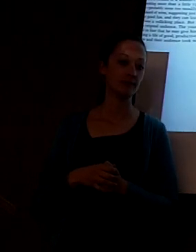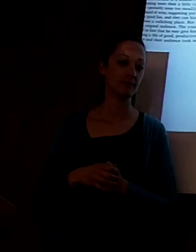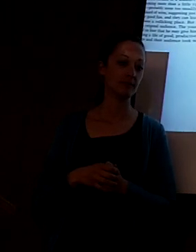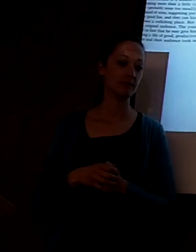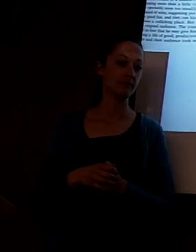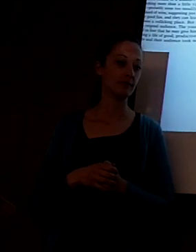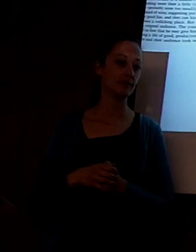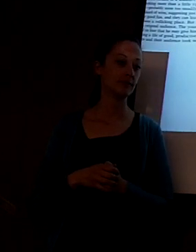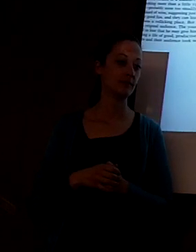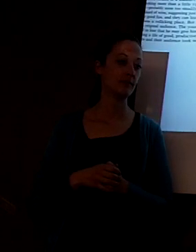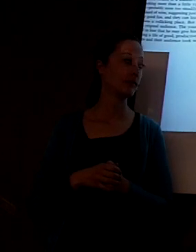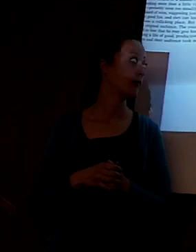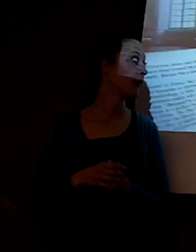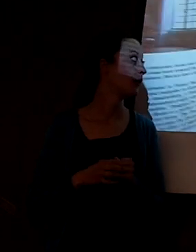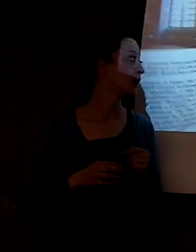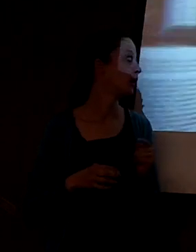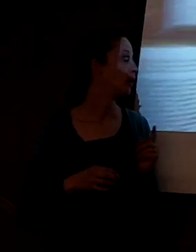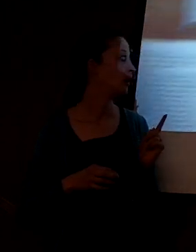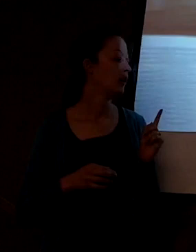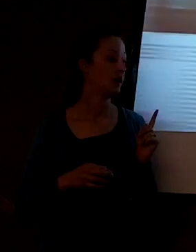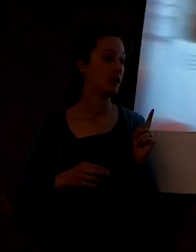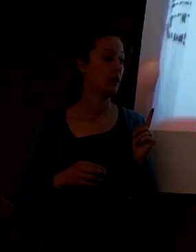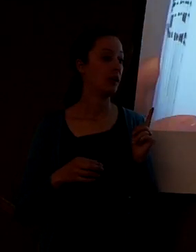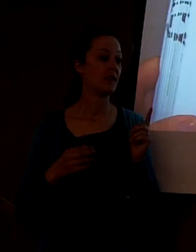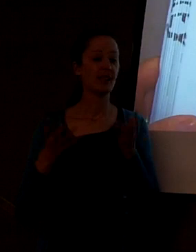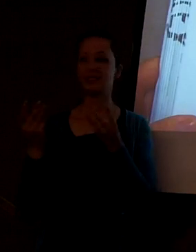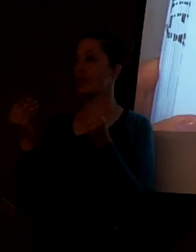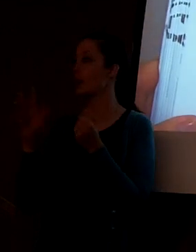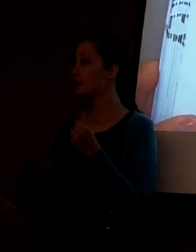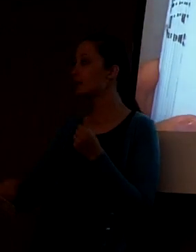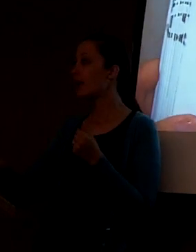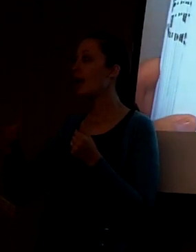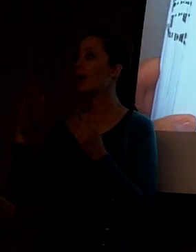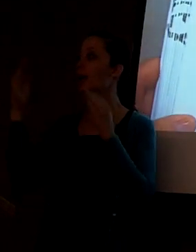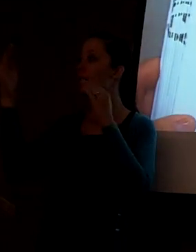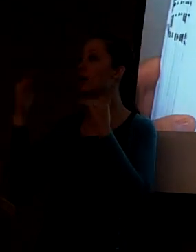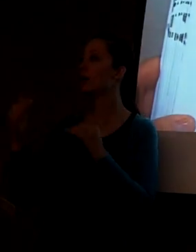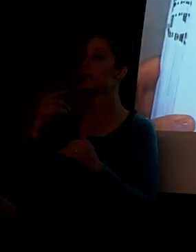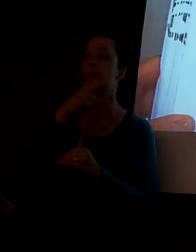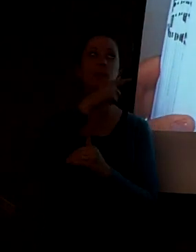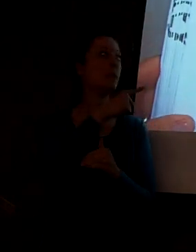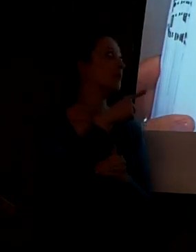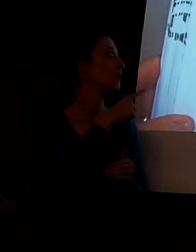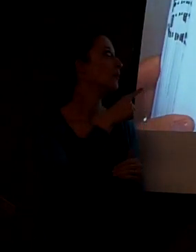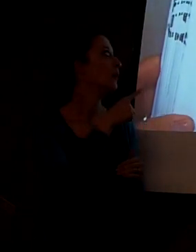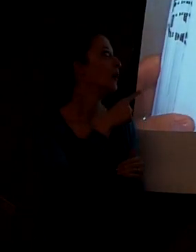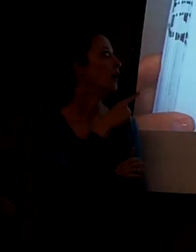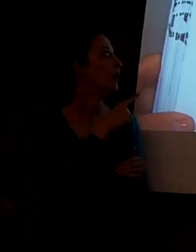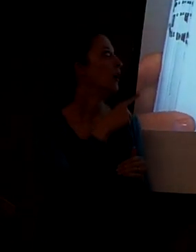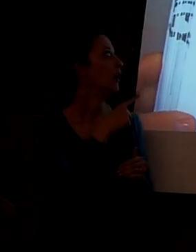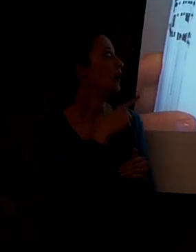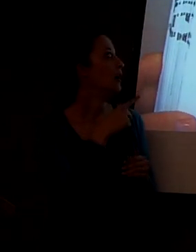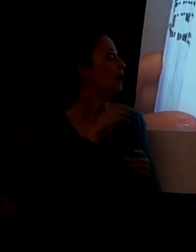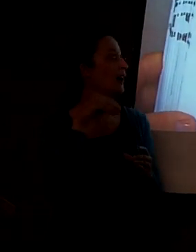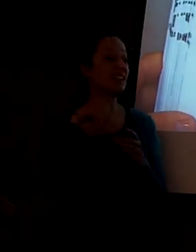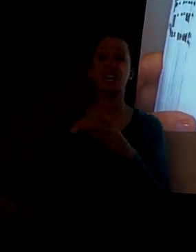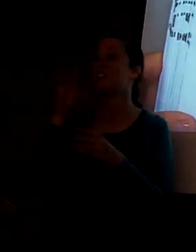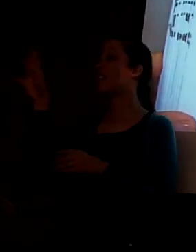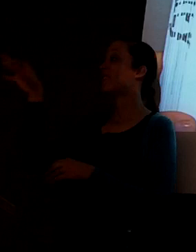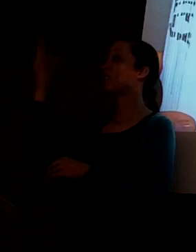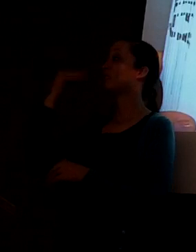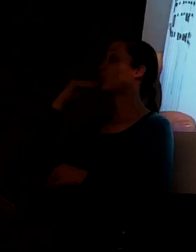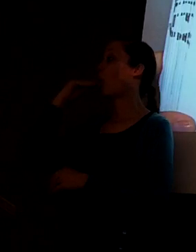And of course, here's Rysdale and the typical landscape. Here's an inside of the typical French